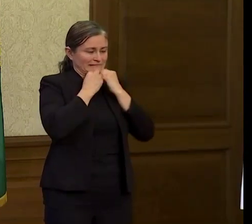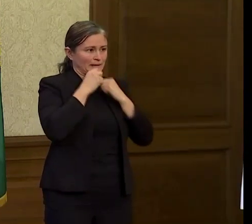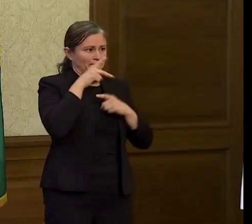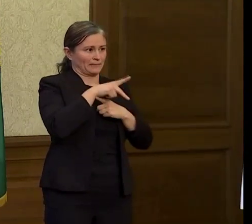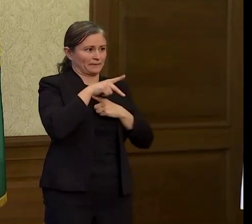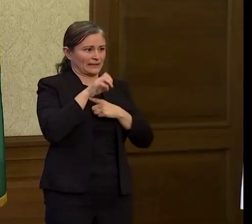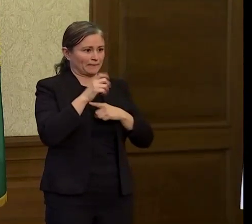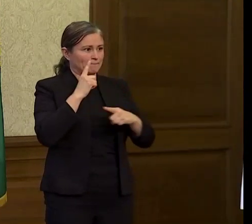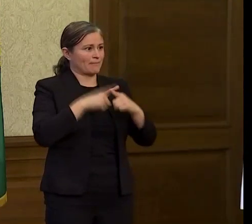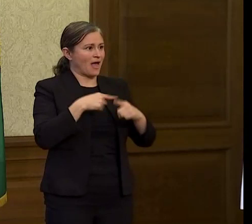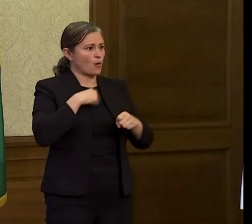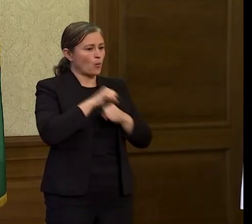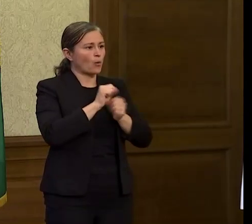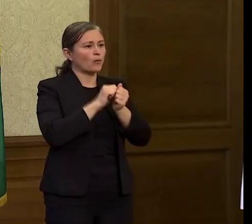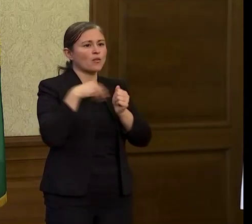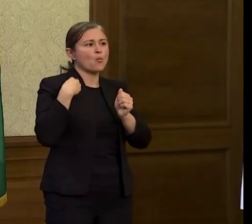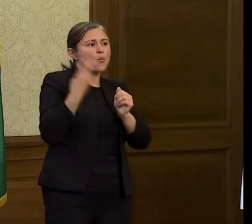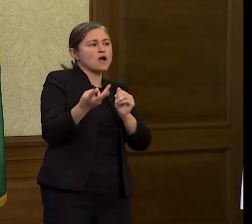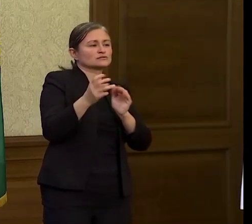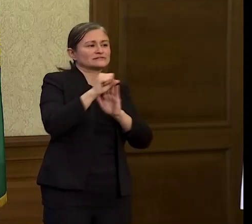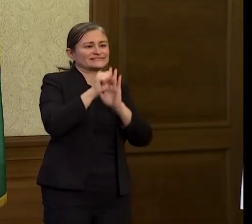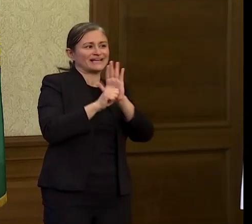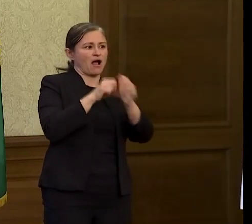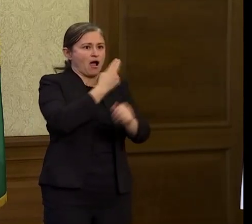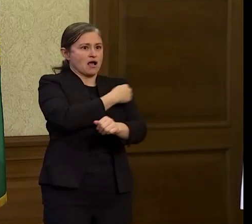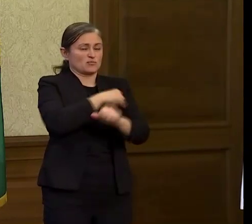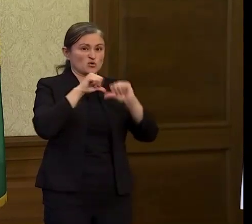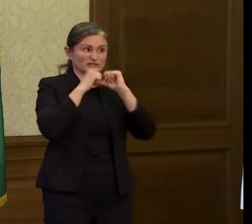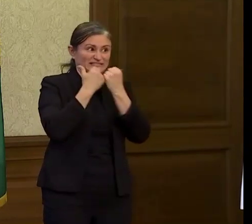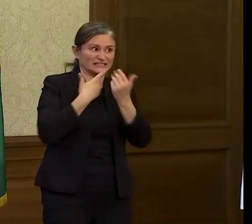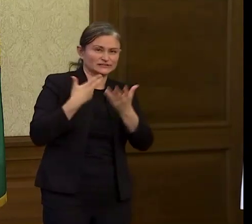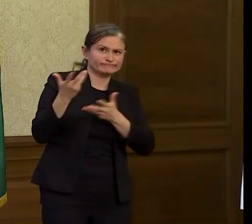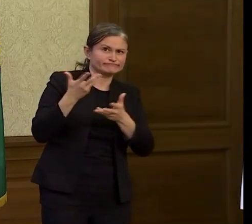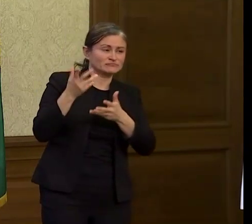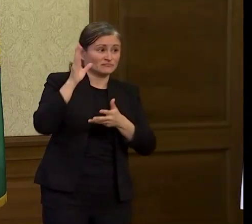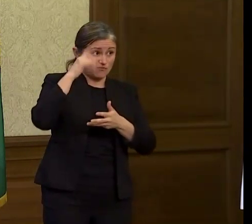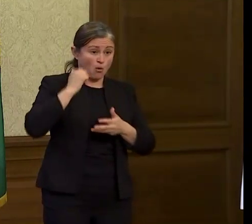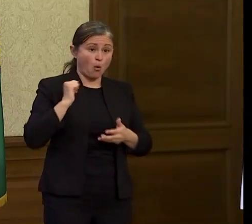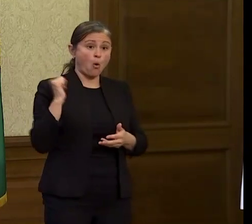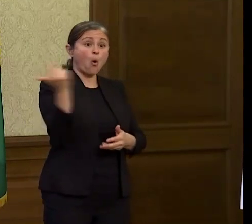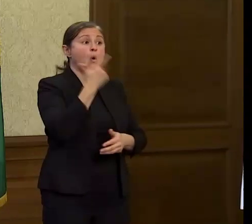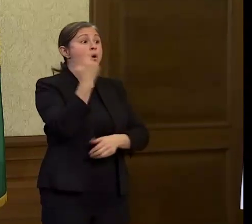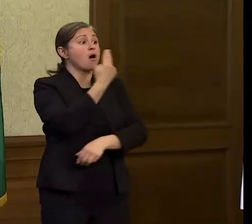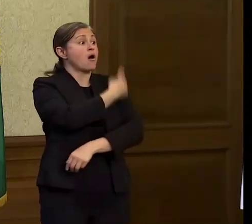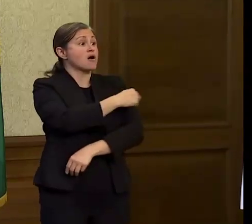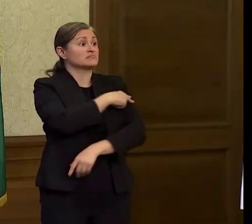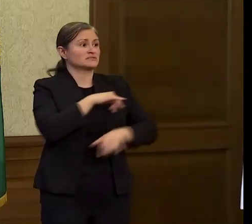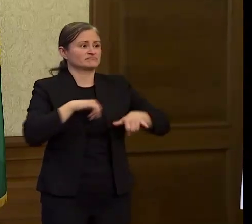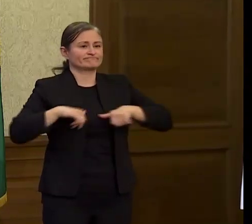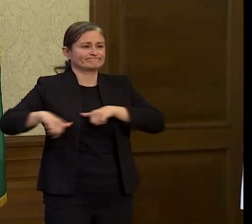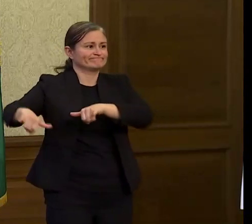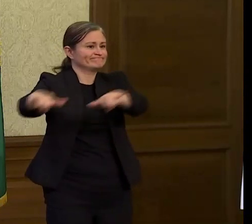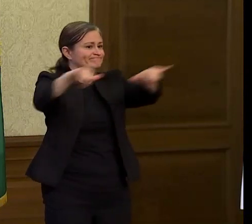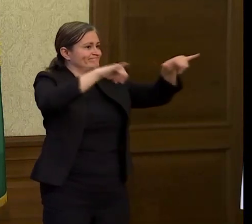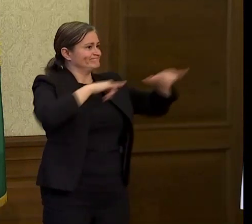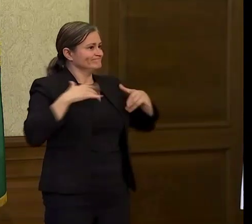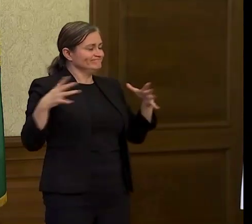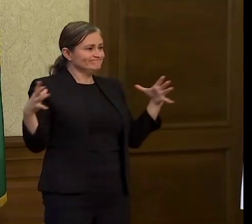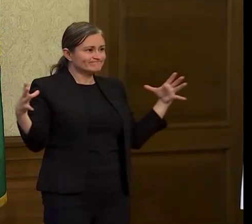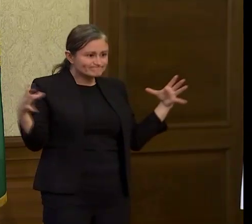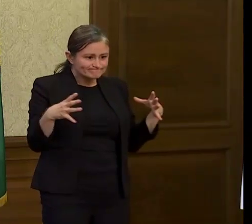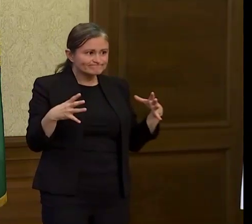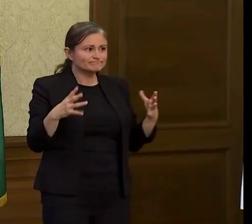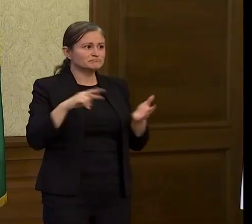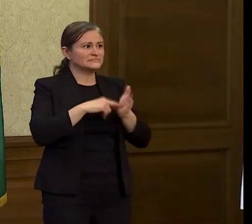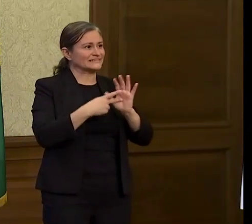the hospitals across the state have been able to optimize their capacity. And so based on the modeling, we feel very comfortable that we've got the